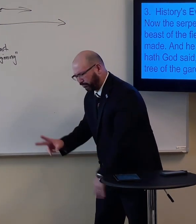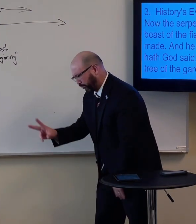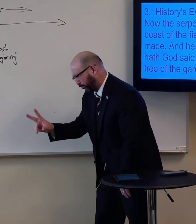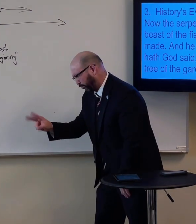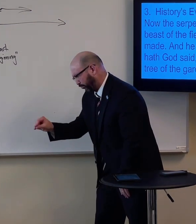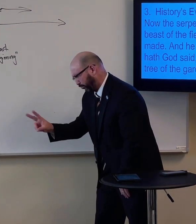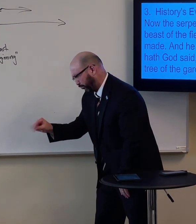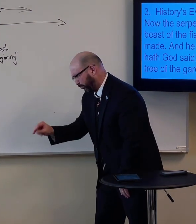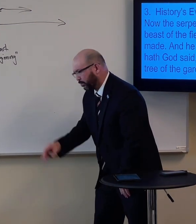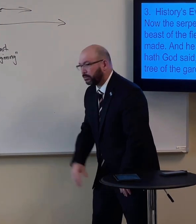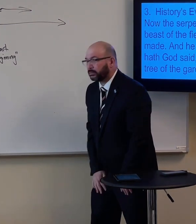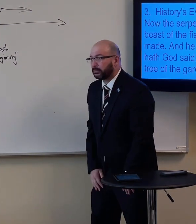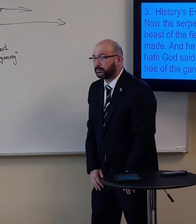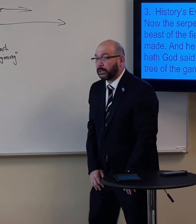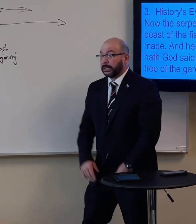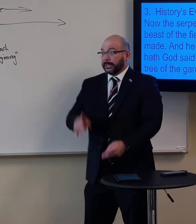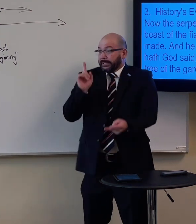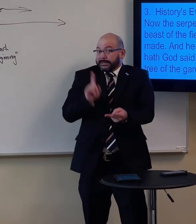You're not going to die if you eat the fruit.